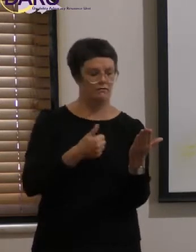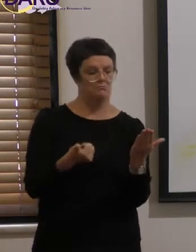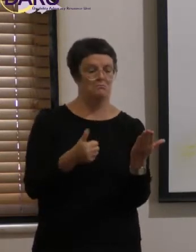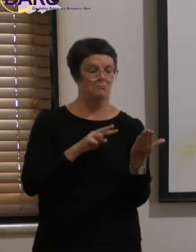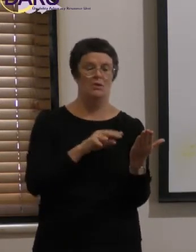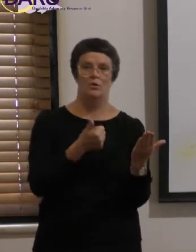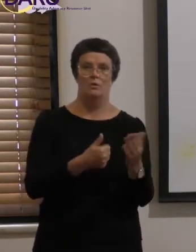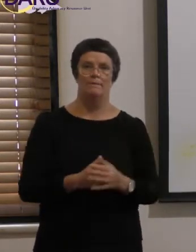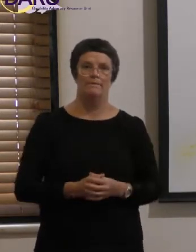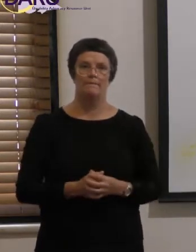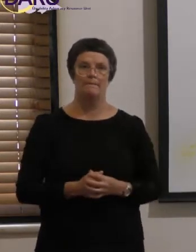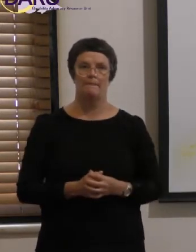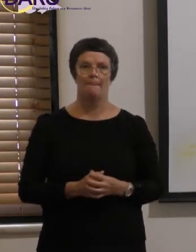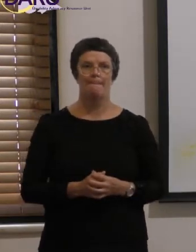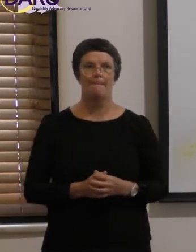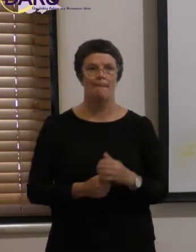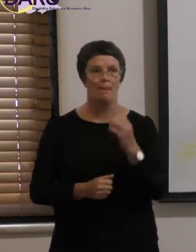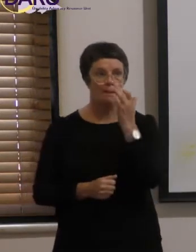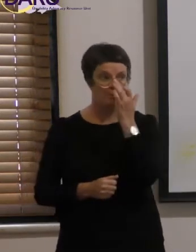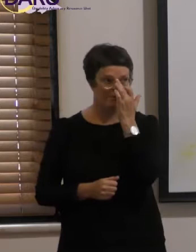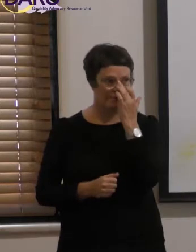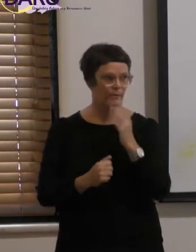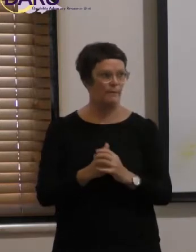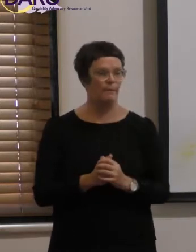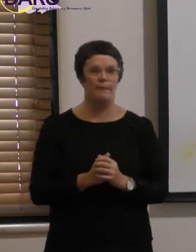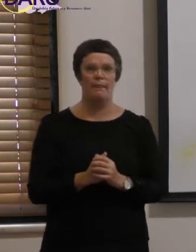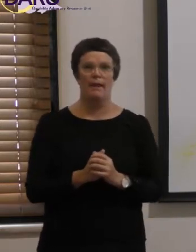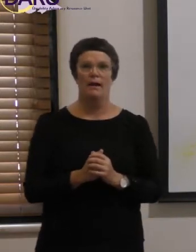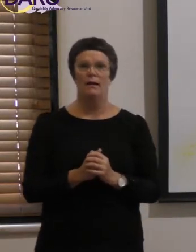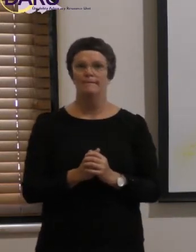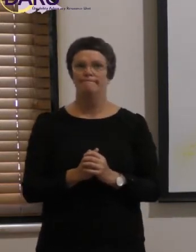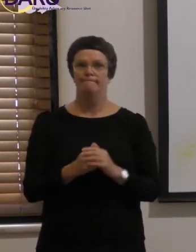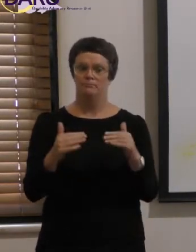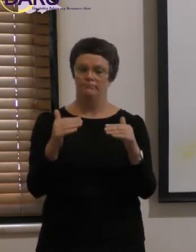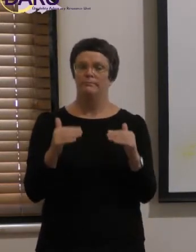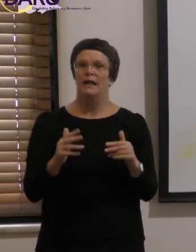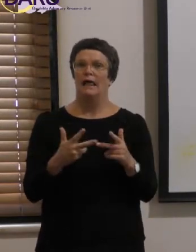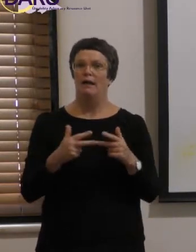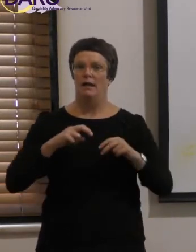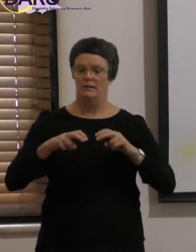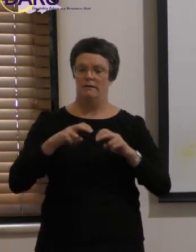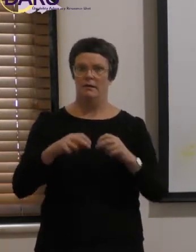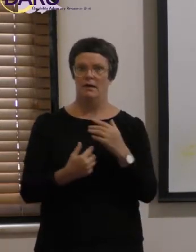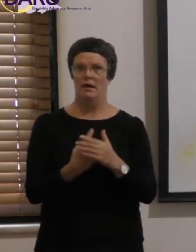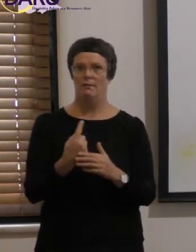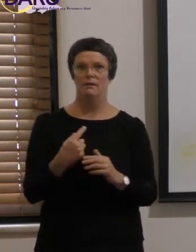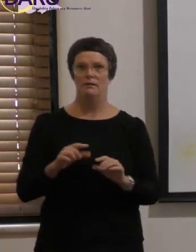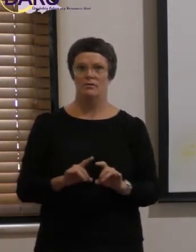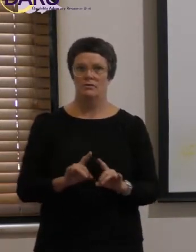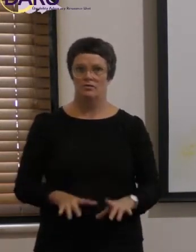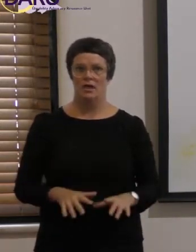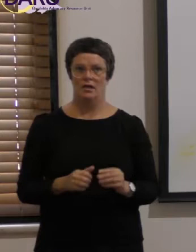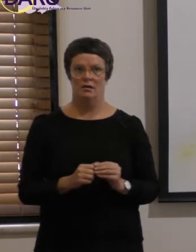Okay, I just wanted to touch briefly on the other activity that's happening in Australia, apart from the policy